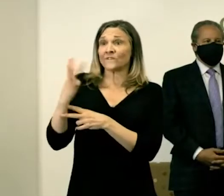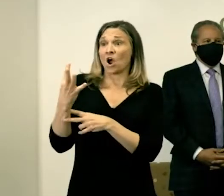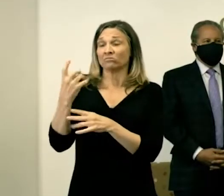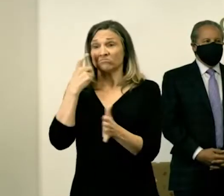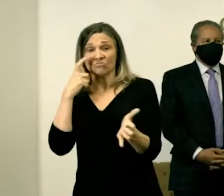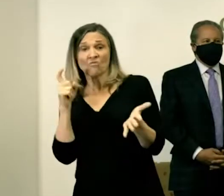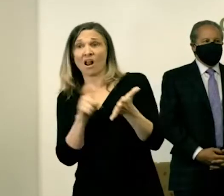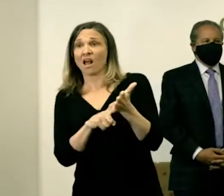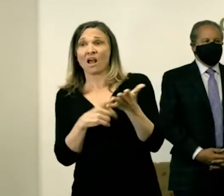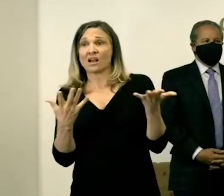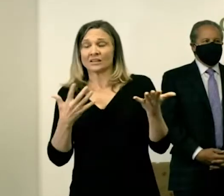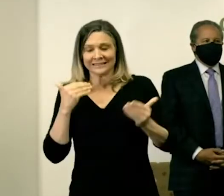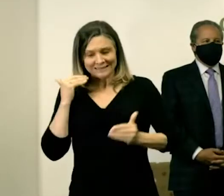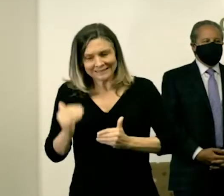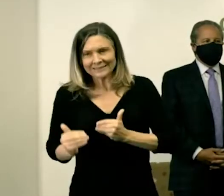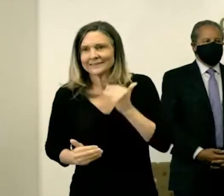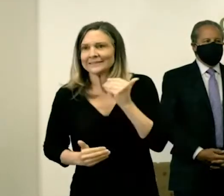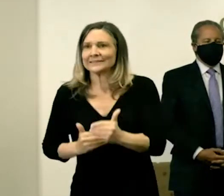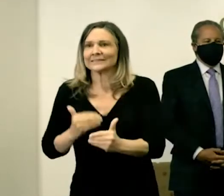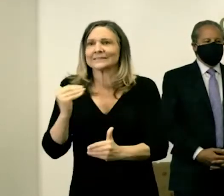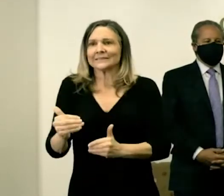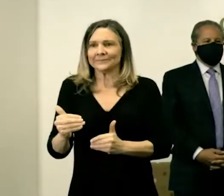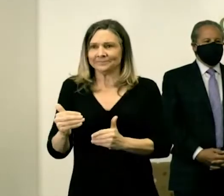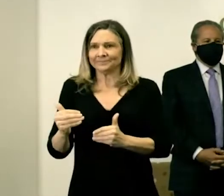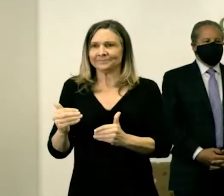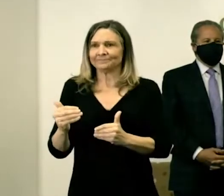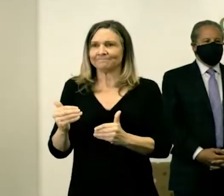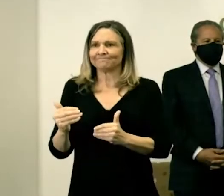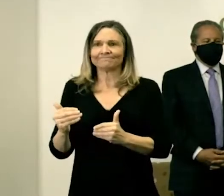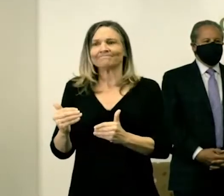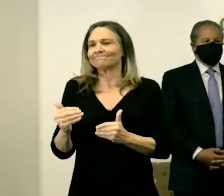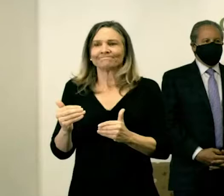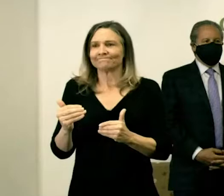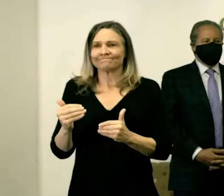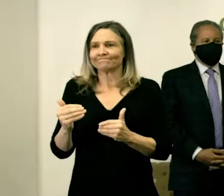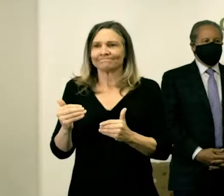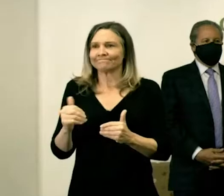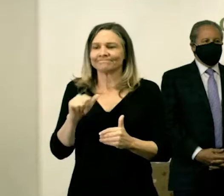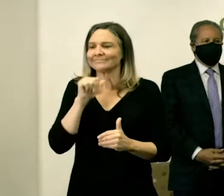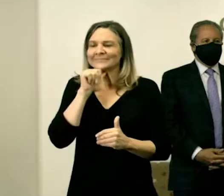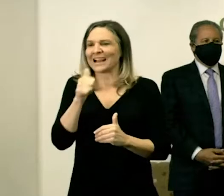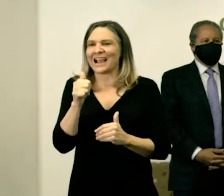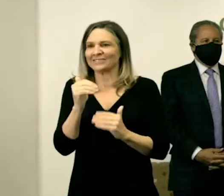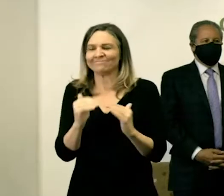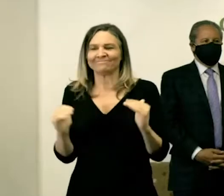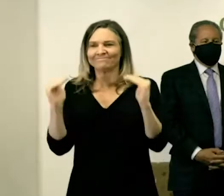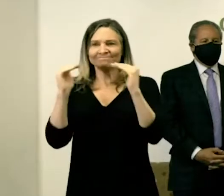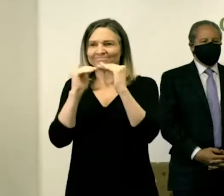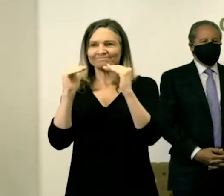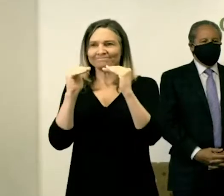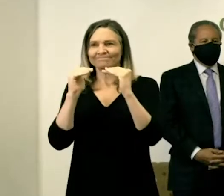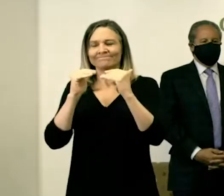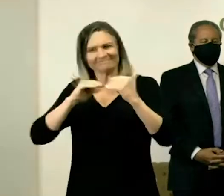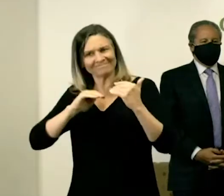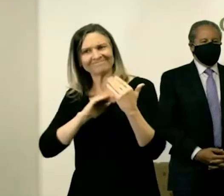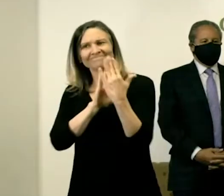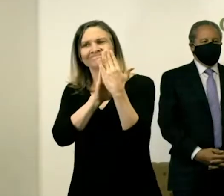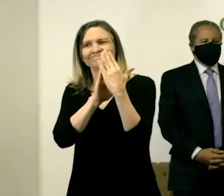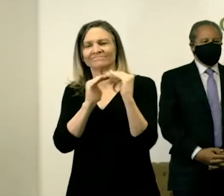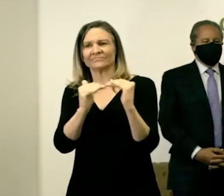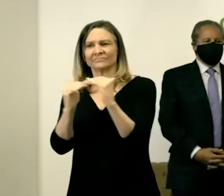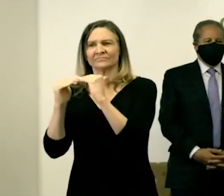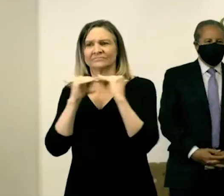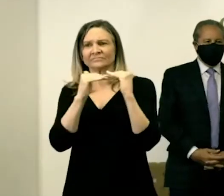pace we were going, we were not going to do justice to our North Star, and that was addressing equity as it relates to